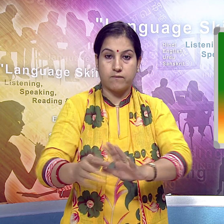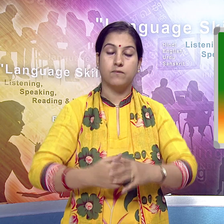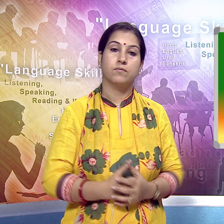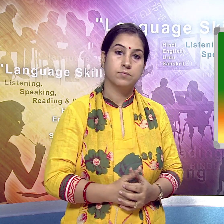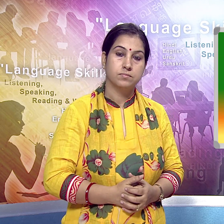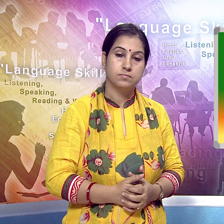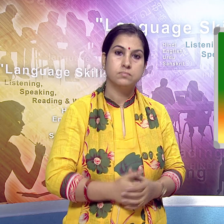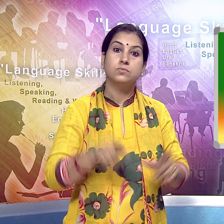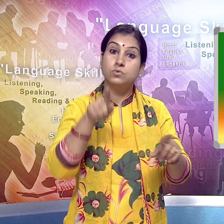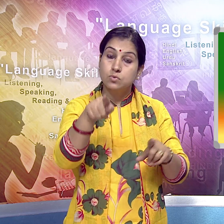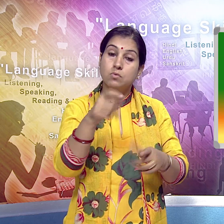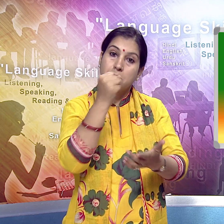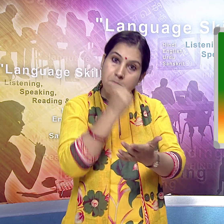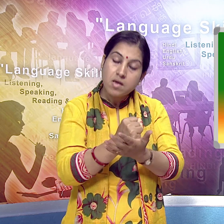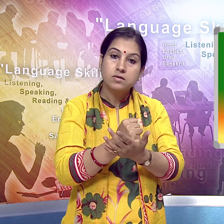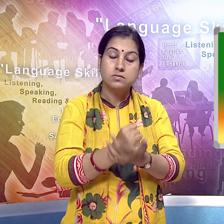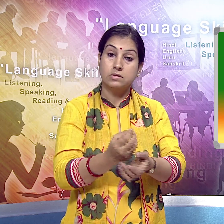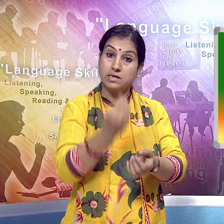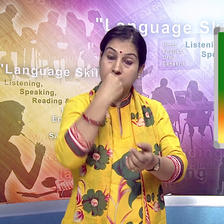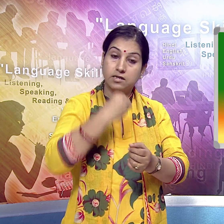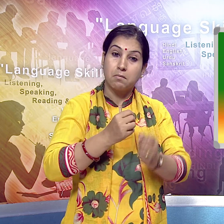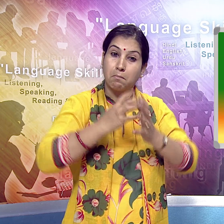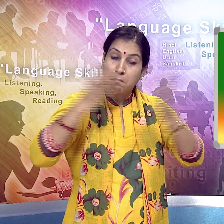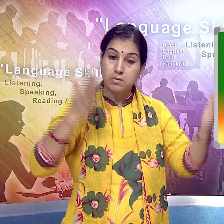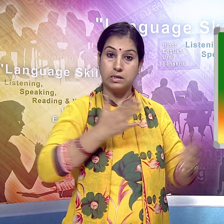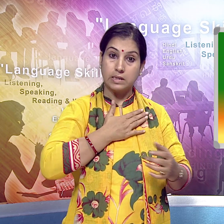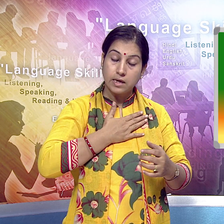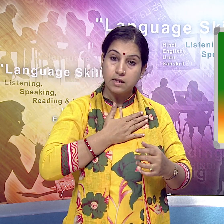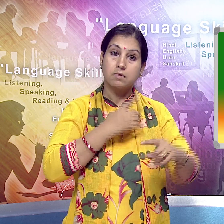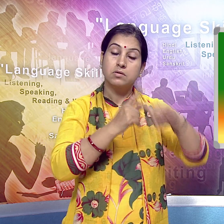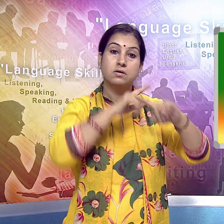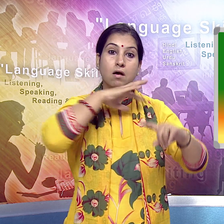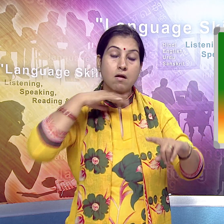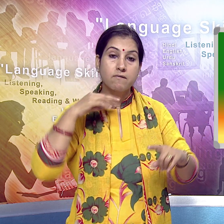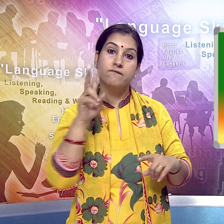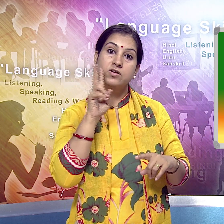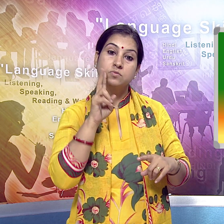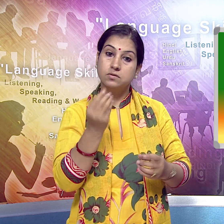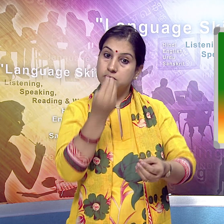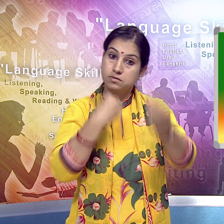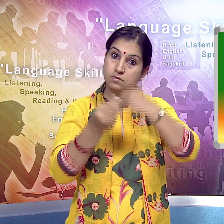So you must eat lots of green and colorful vegetables to get the vitamin A.